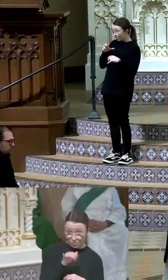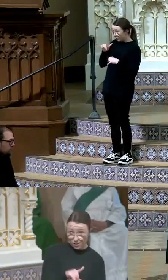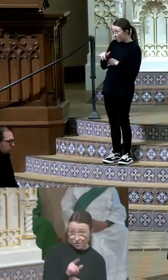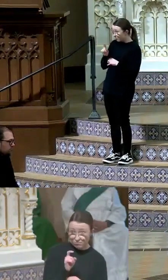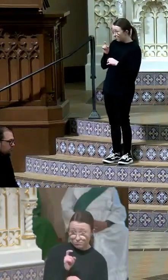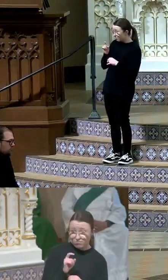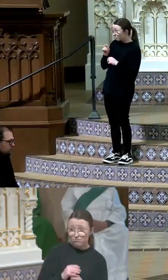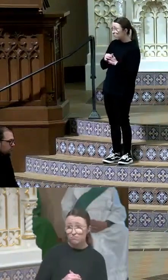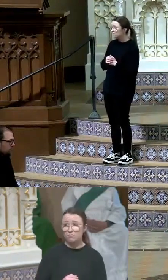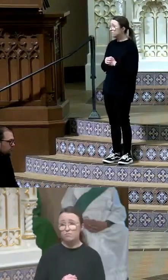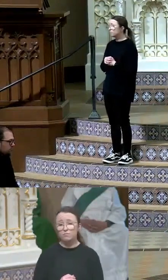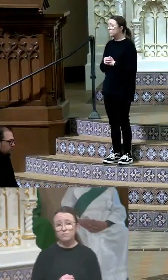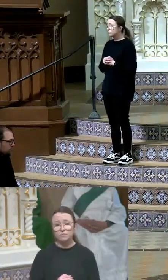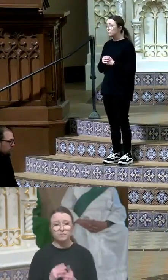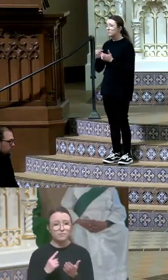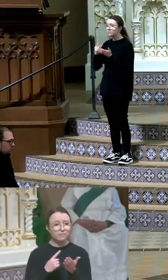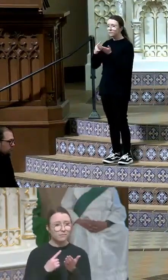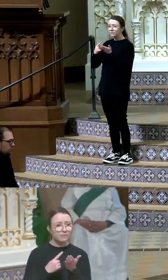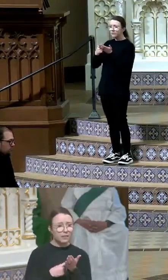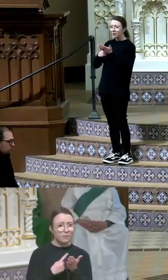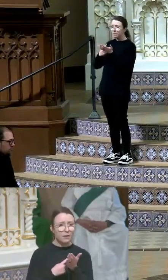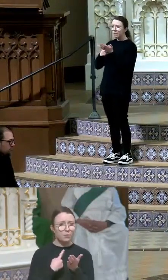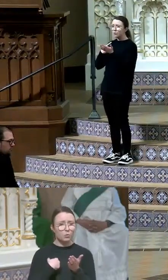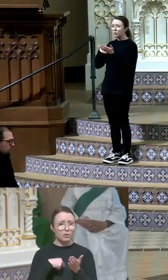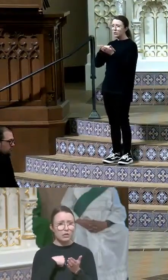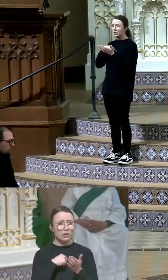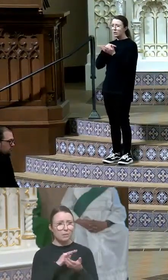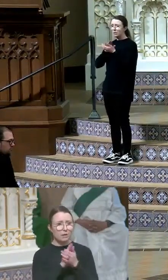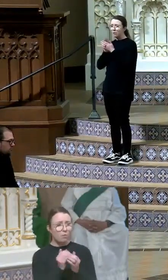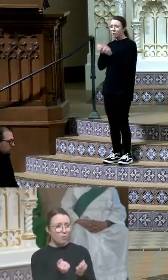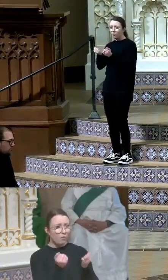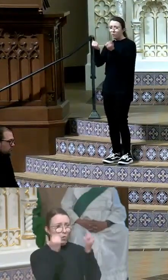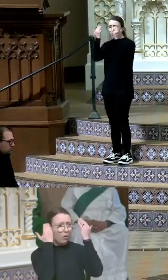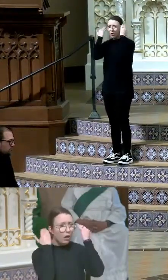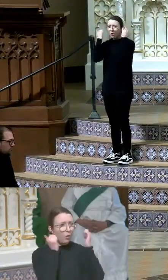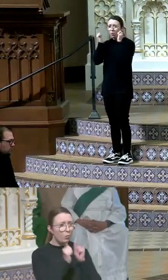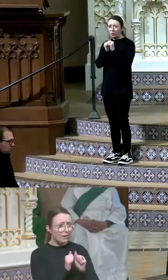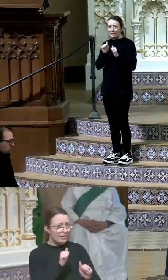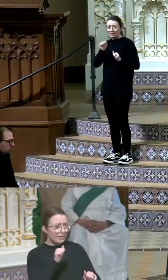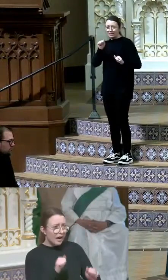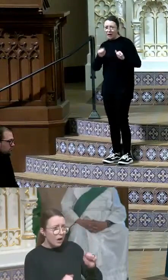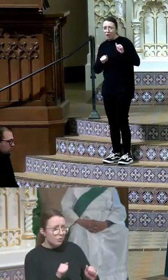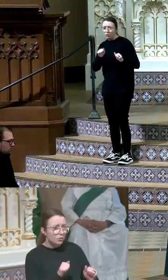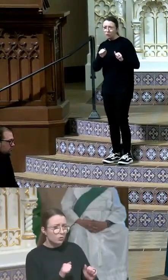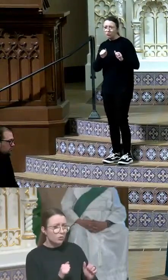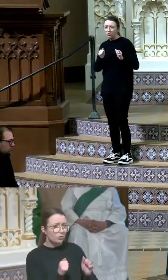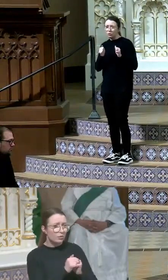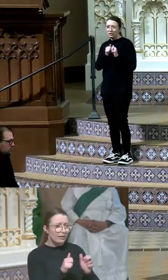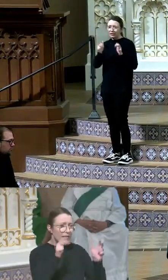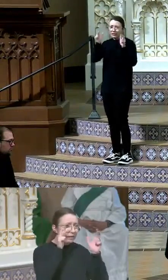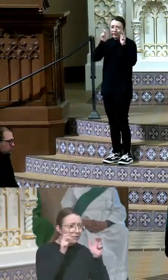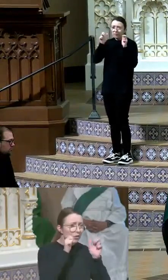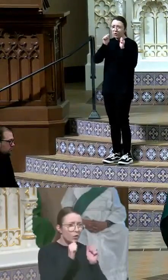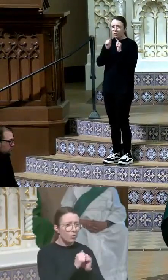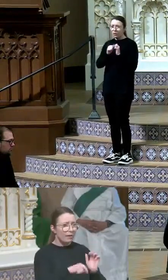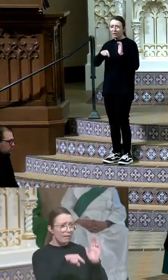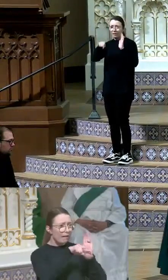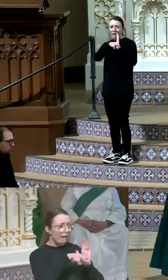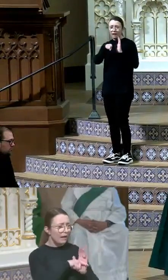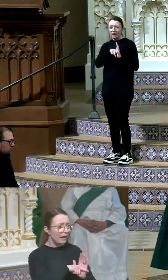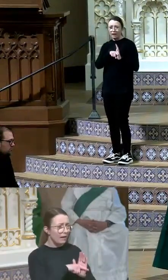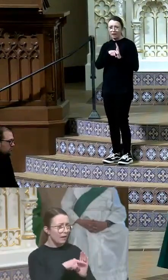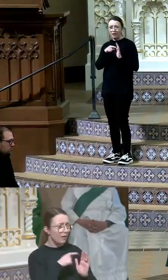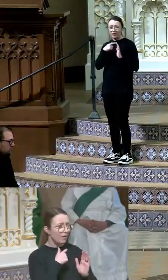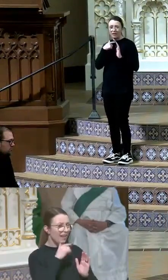more credibility to the doubts and to the forces of darkness than to the